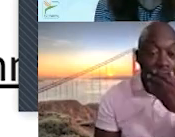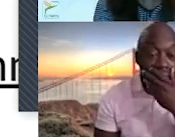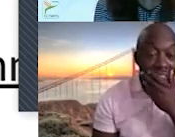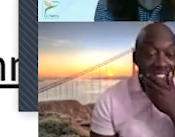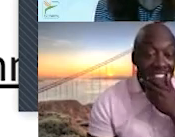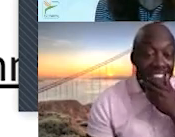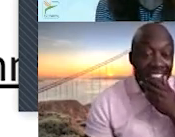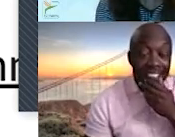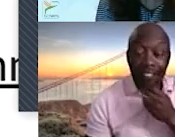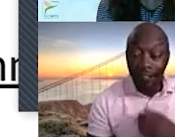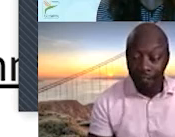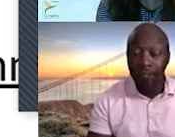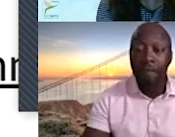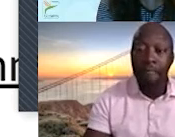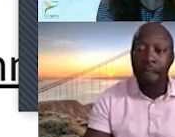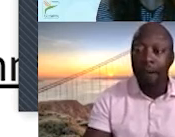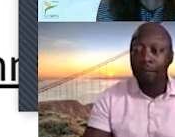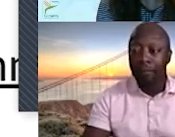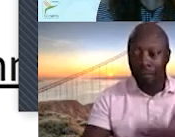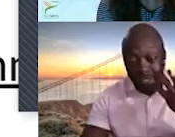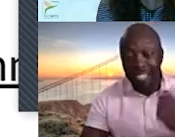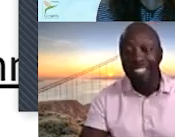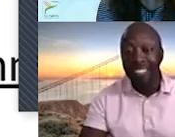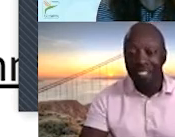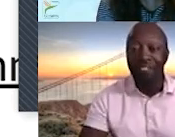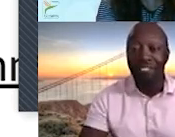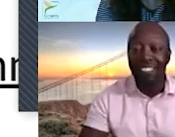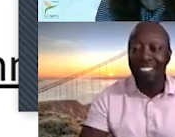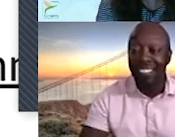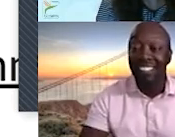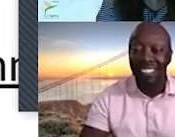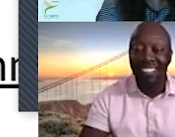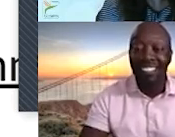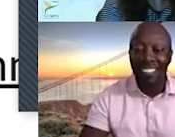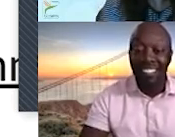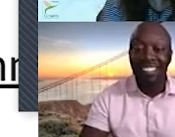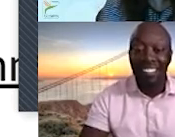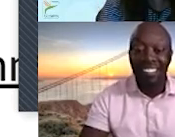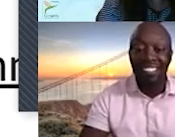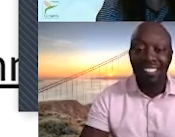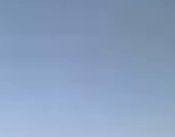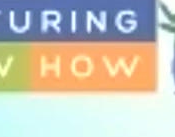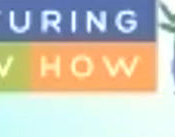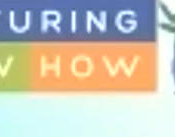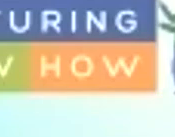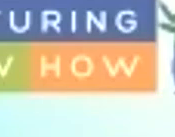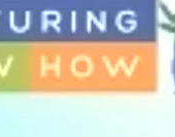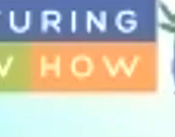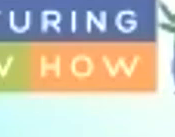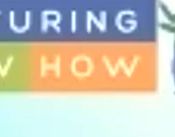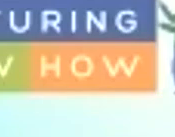The library owns some of the signing time DVDs. Are there any other resources you would recommend? There